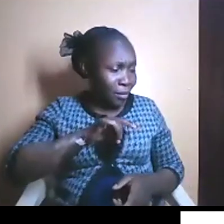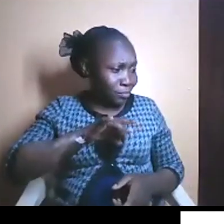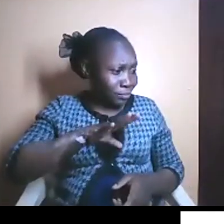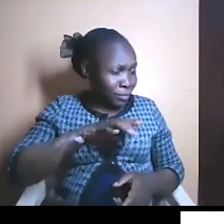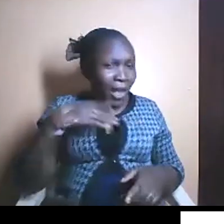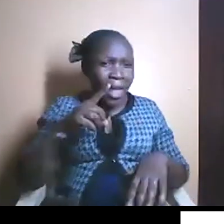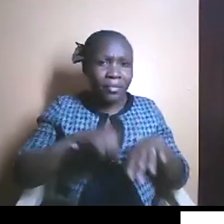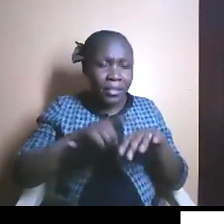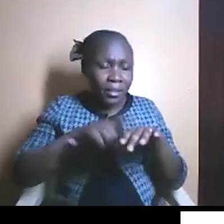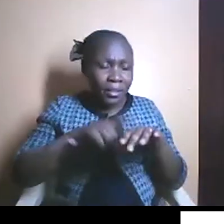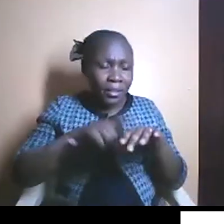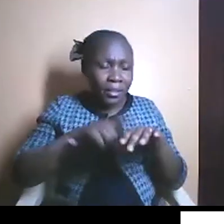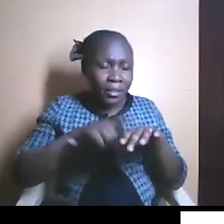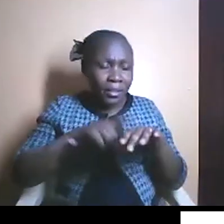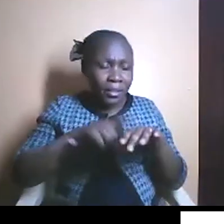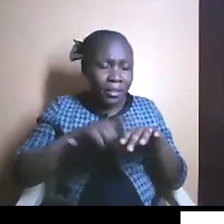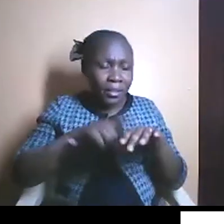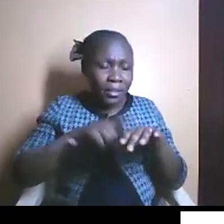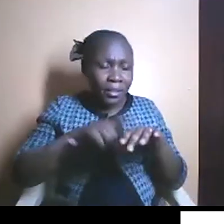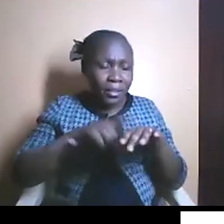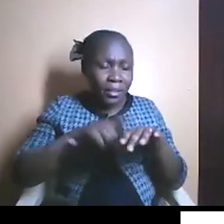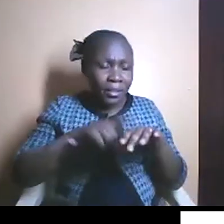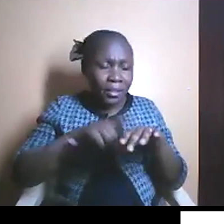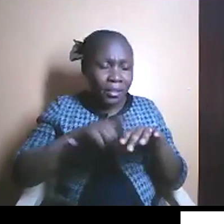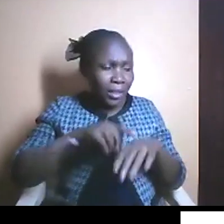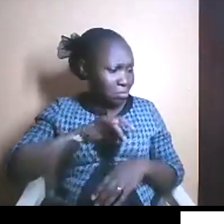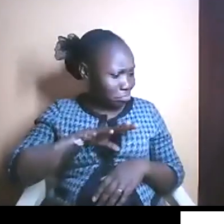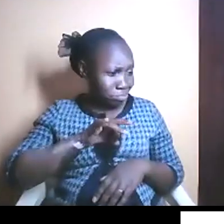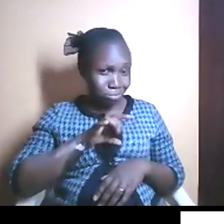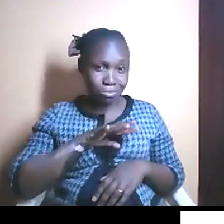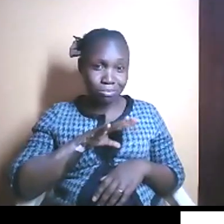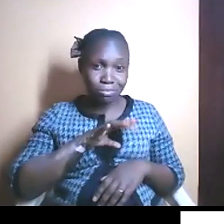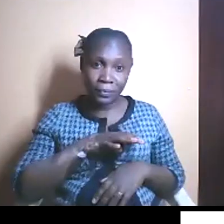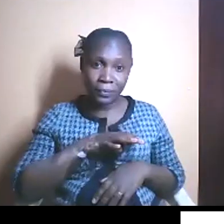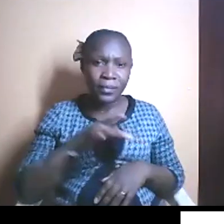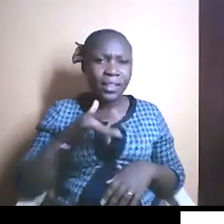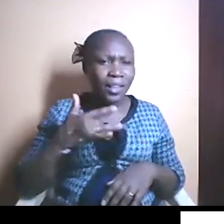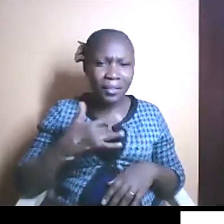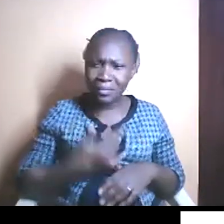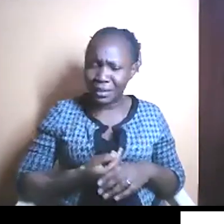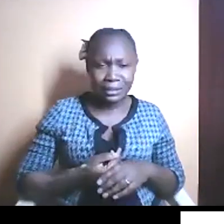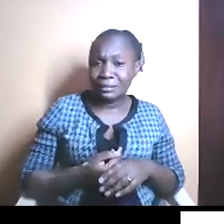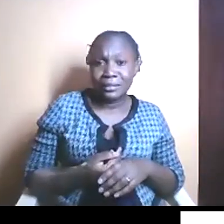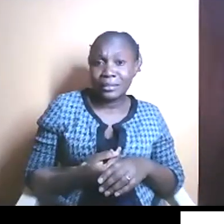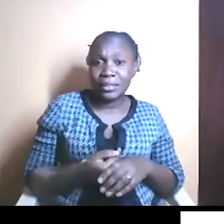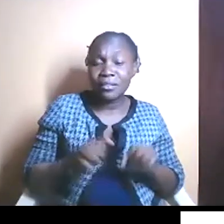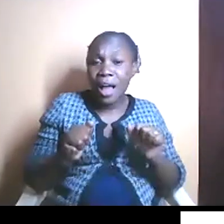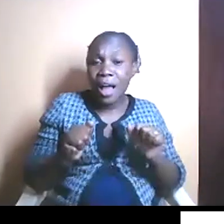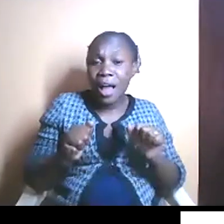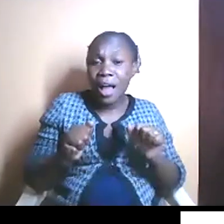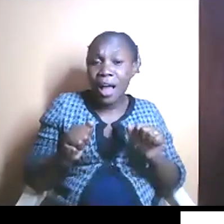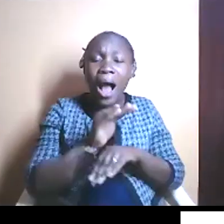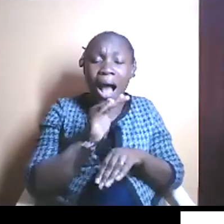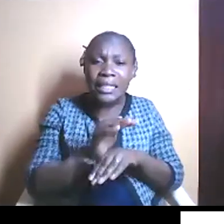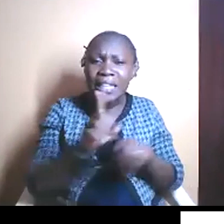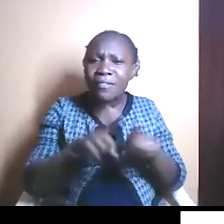so intimidated that even if you ask that employee a neutral question like, what is your favorite color? They